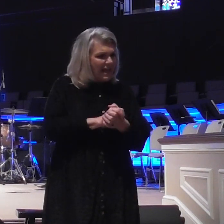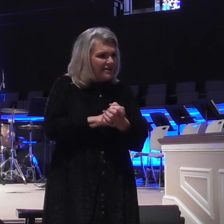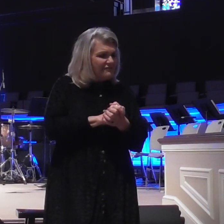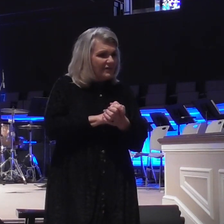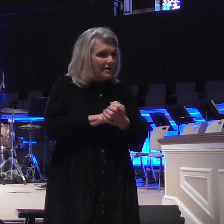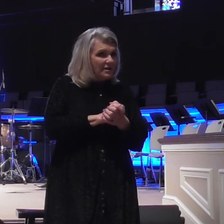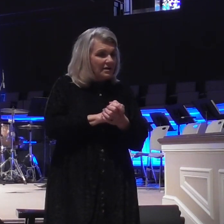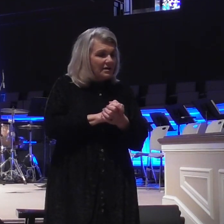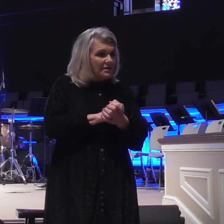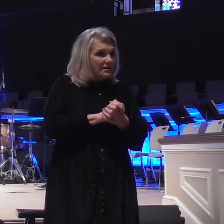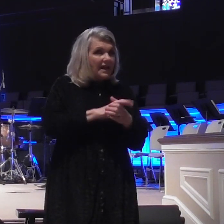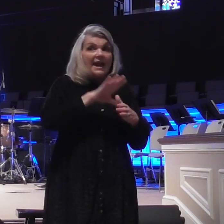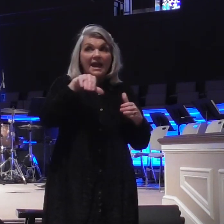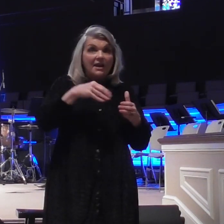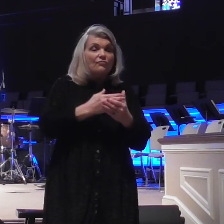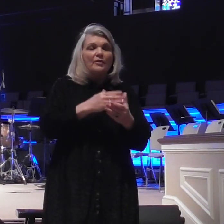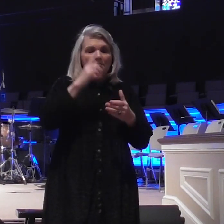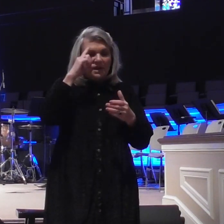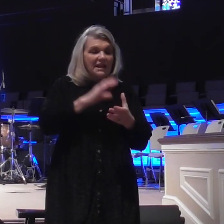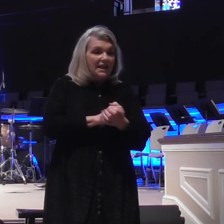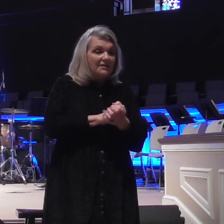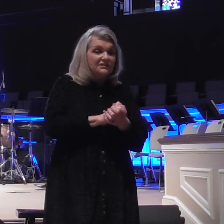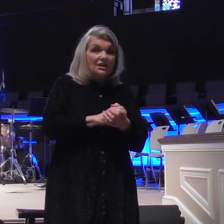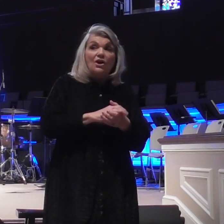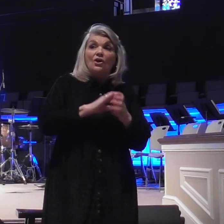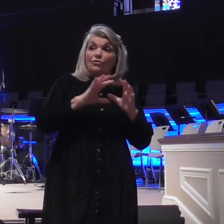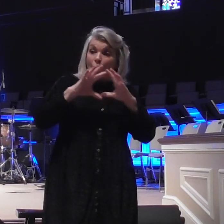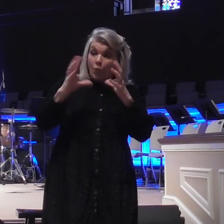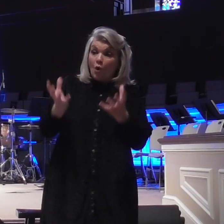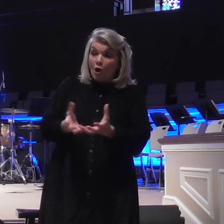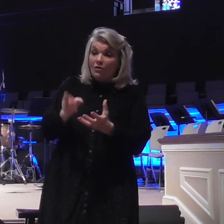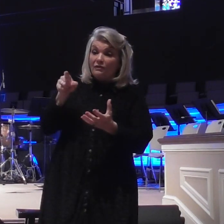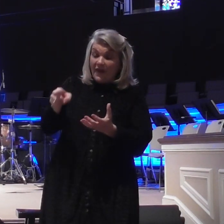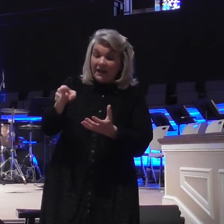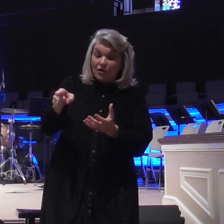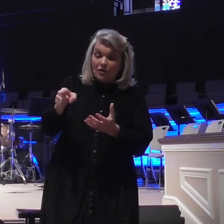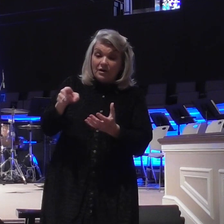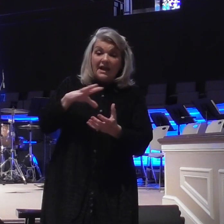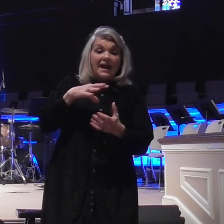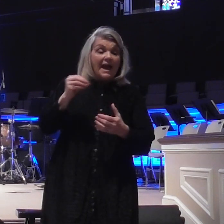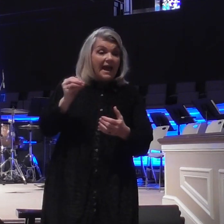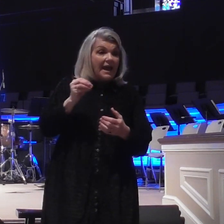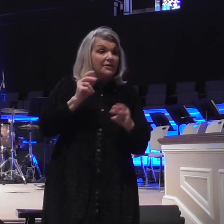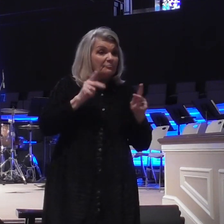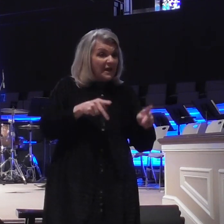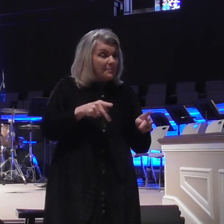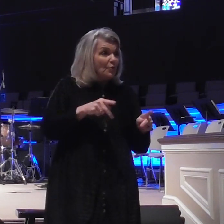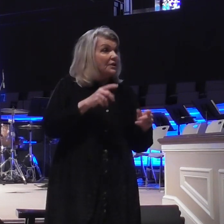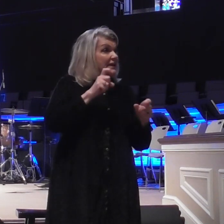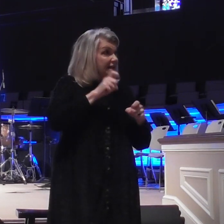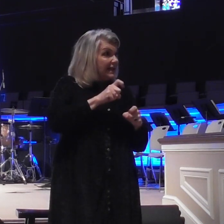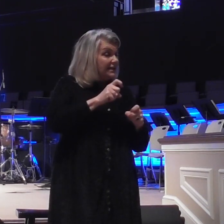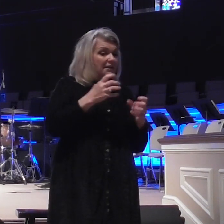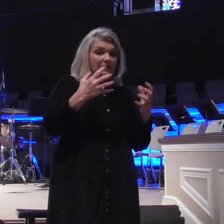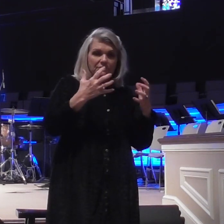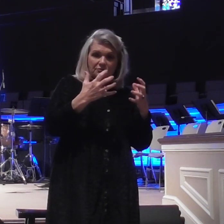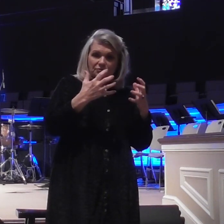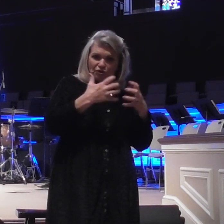out there. And the job of the human being was to figure out how to conform the in here to what was true out